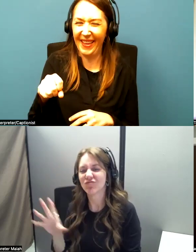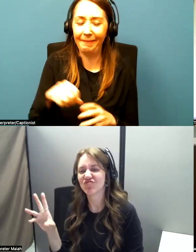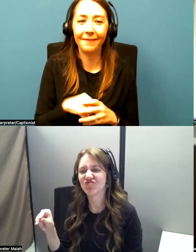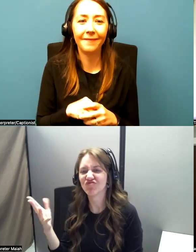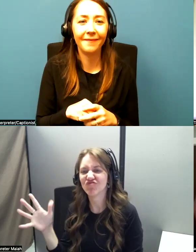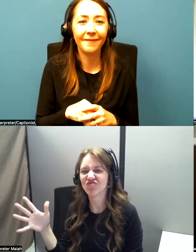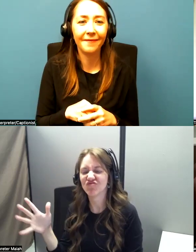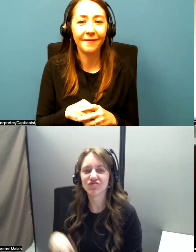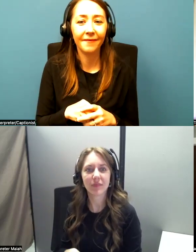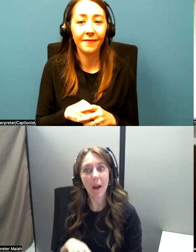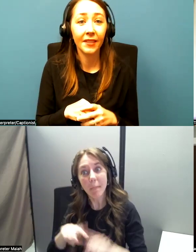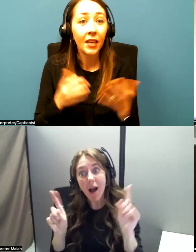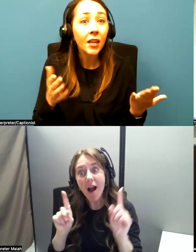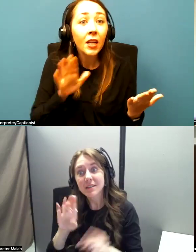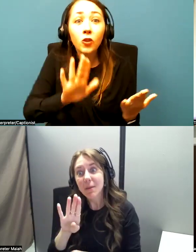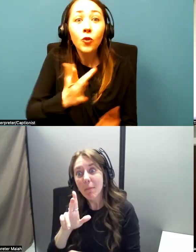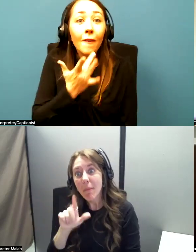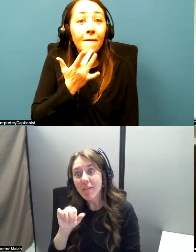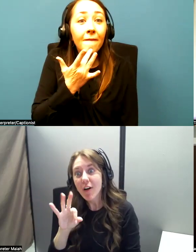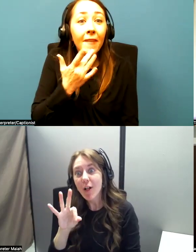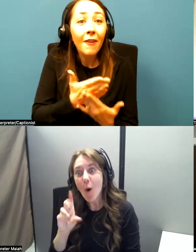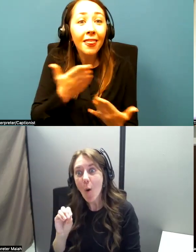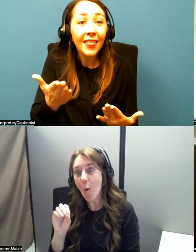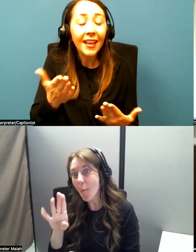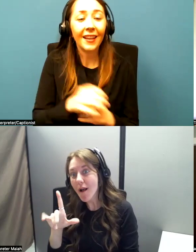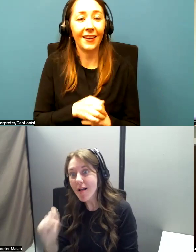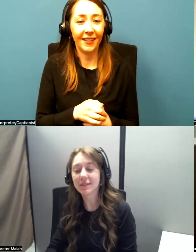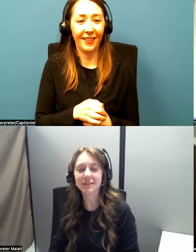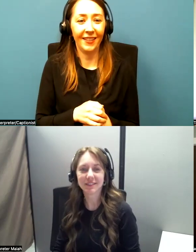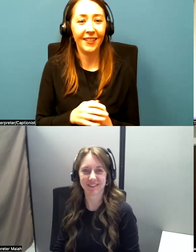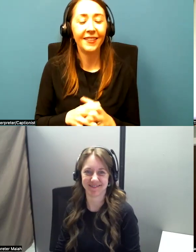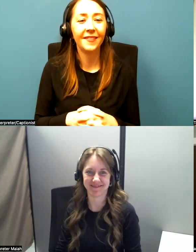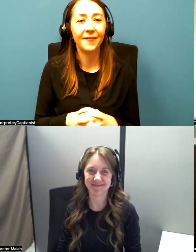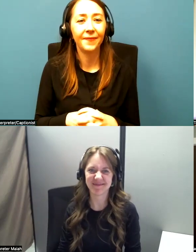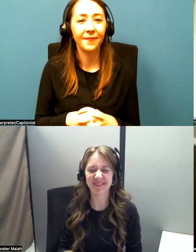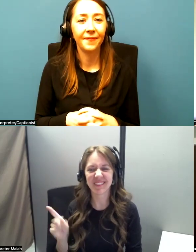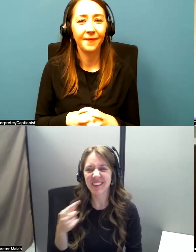Buffalo Bills It's your movie? favorite thing. Yeah. Let me know how it ends.